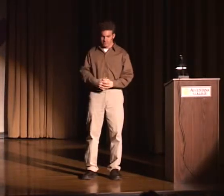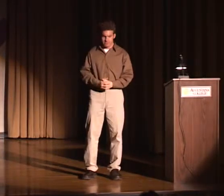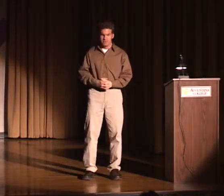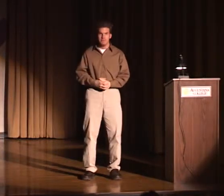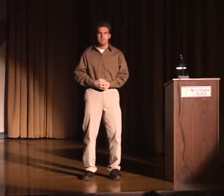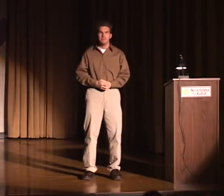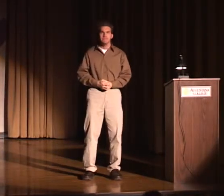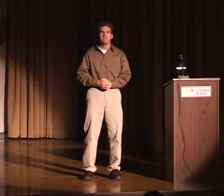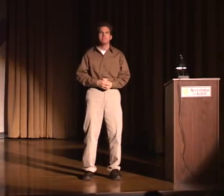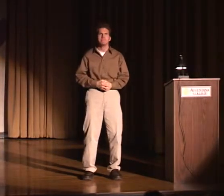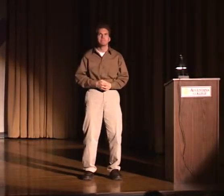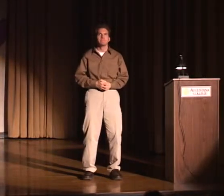Okay, sure, Dad.